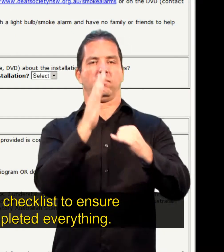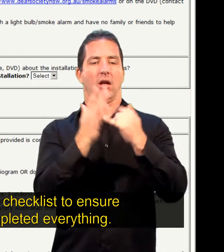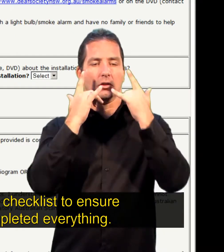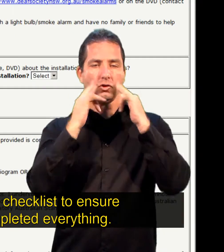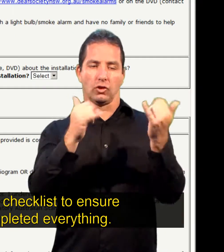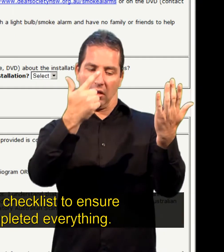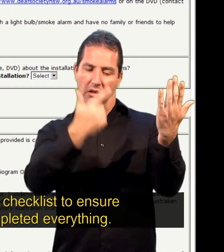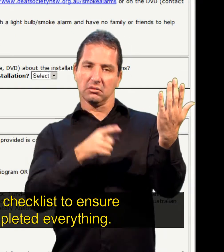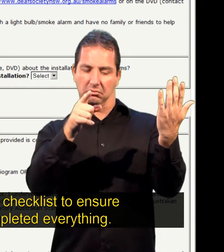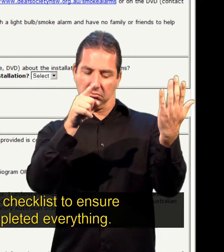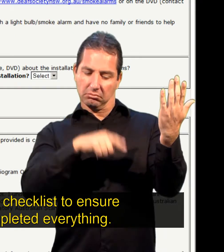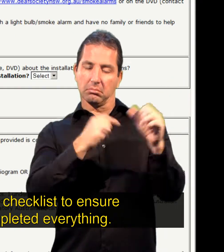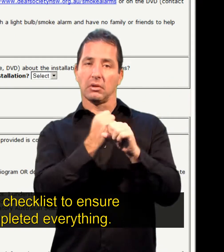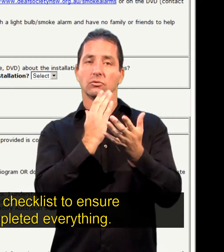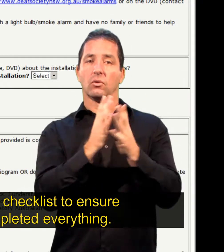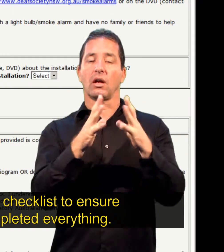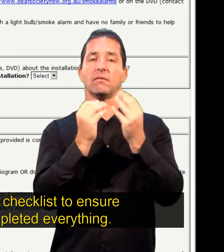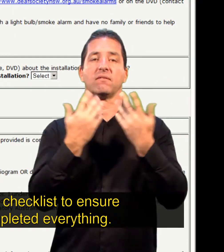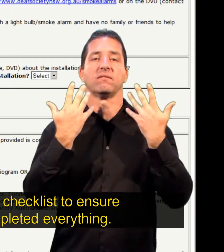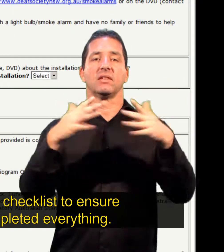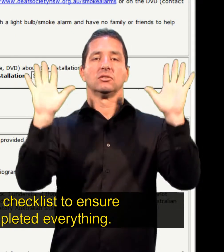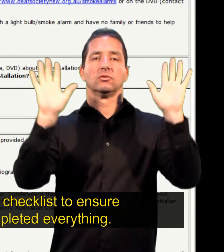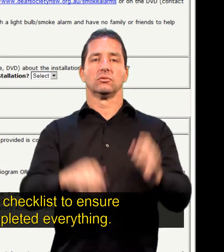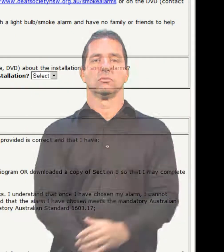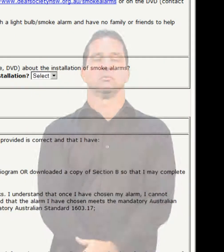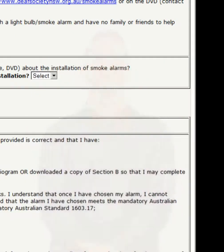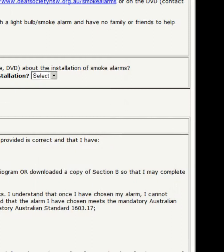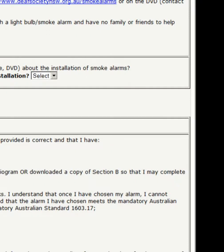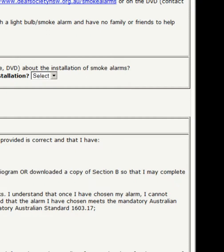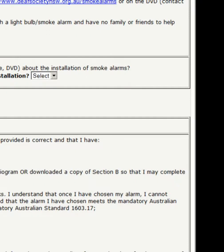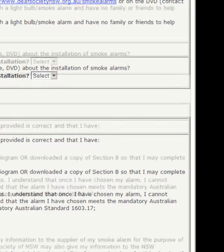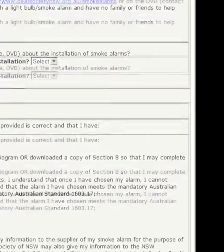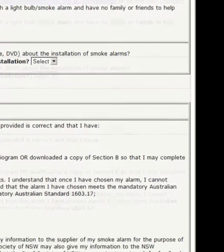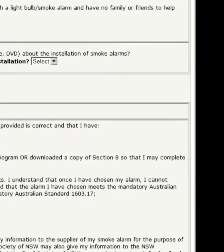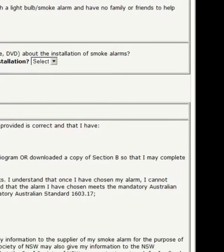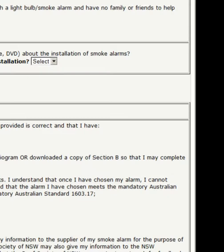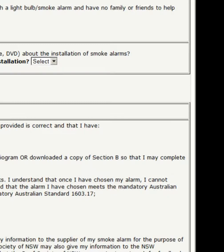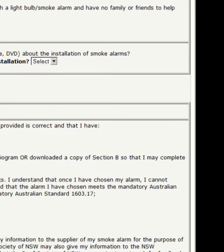This is the final checklist to ensure that you have completed everything.